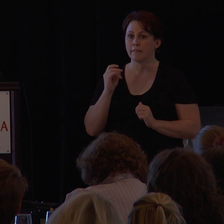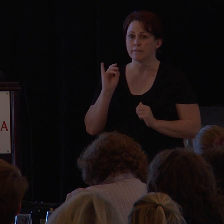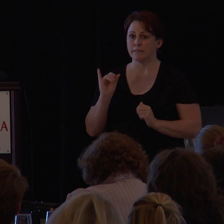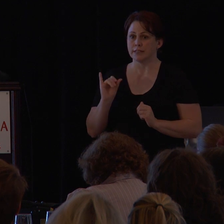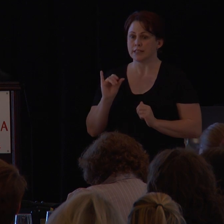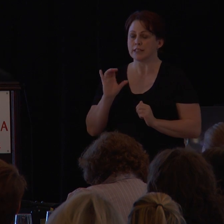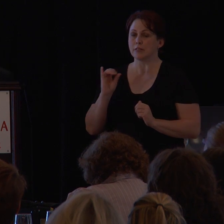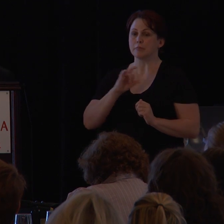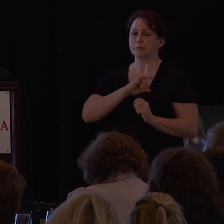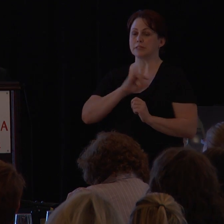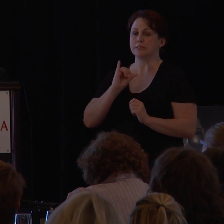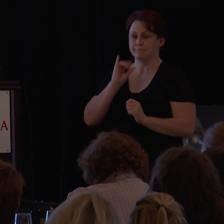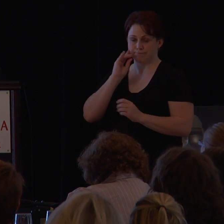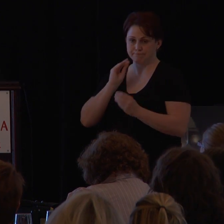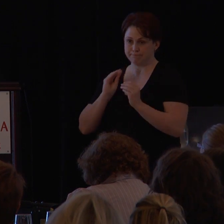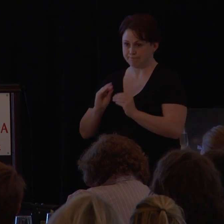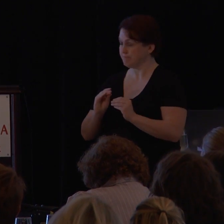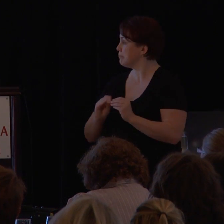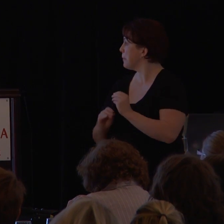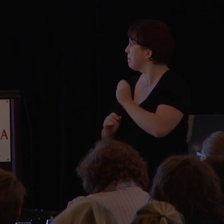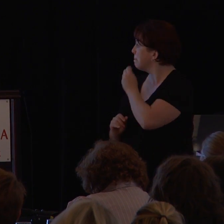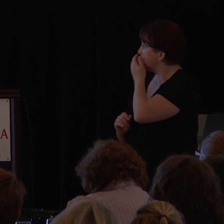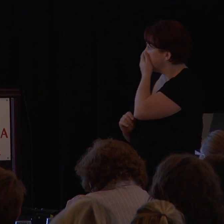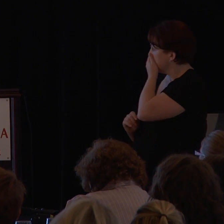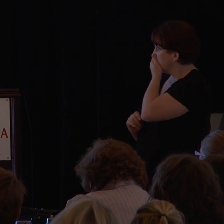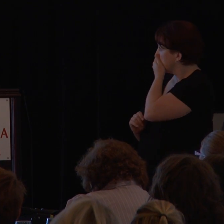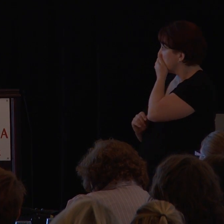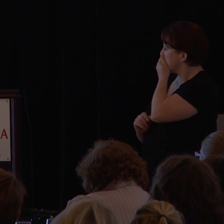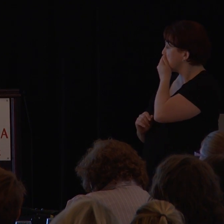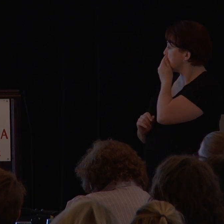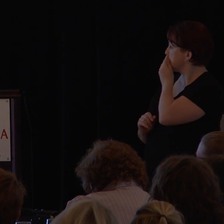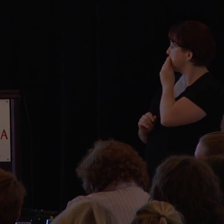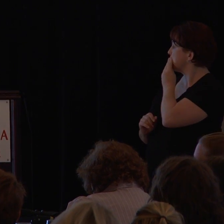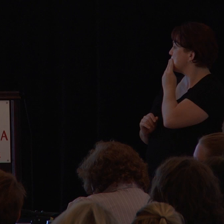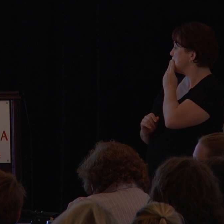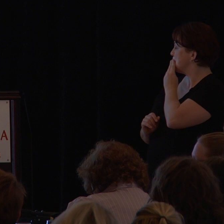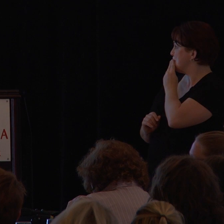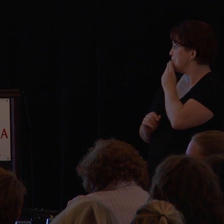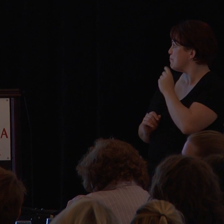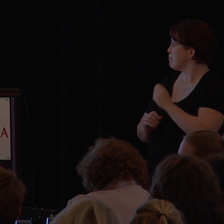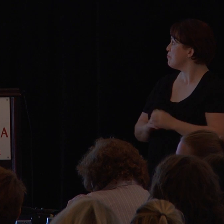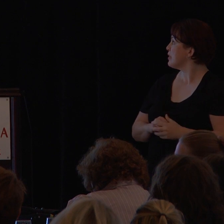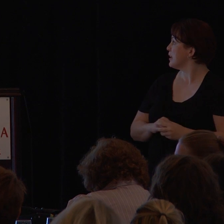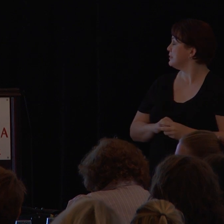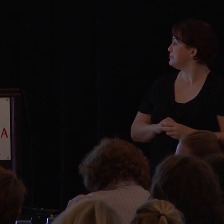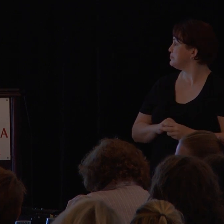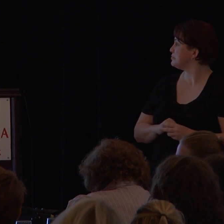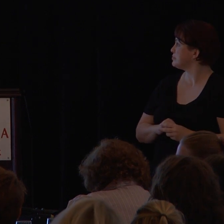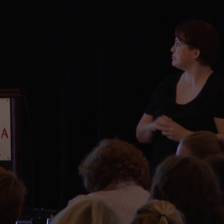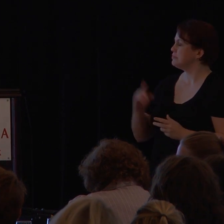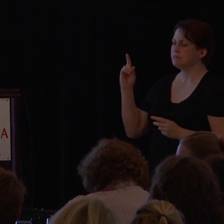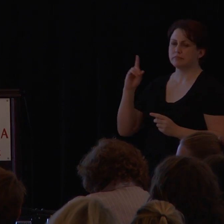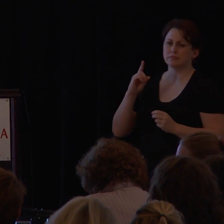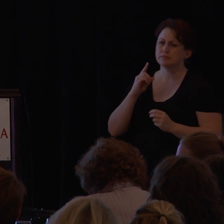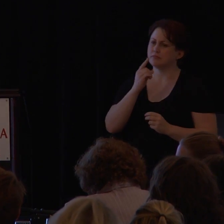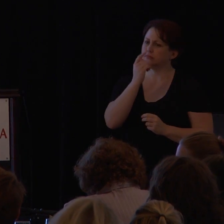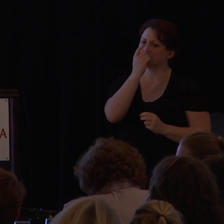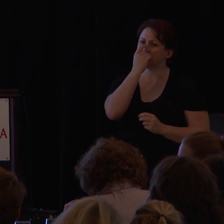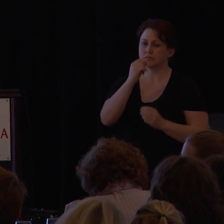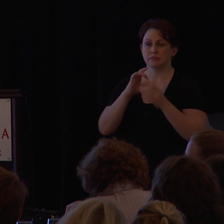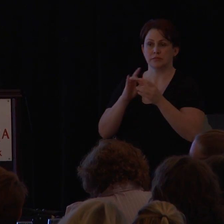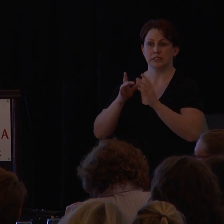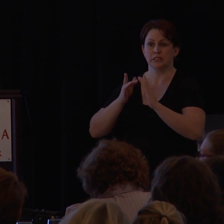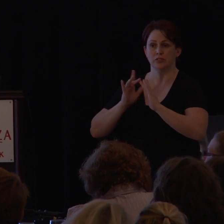point. Next slide. And this is really important in terms of the unique nature of the